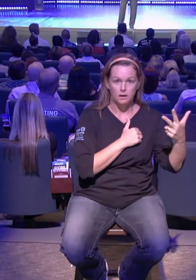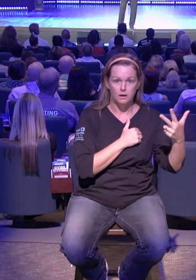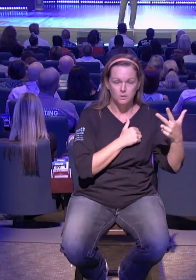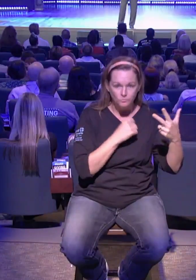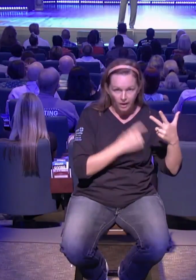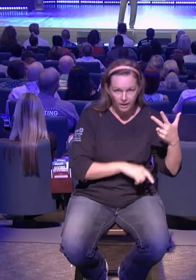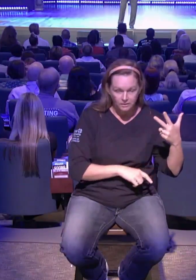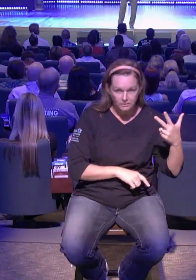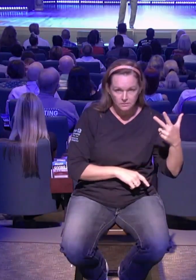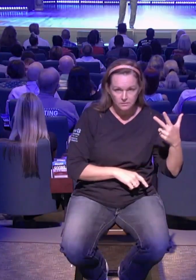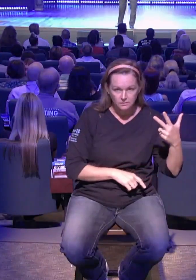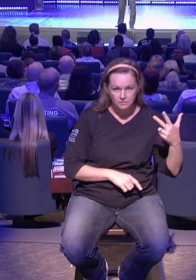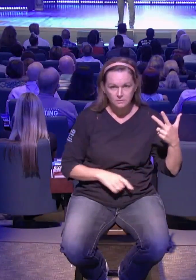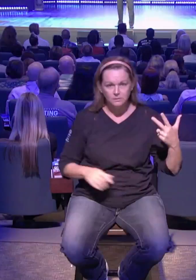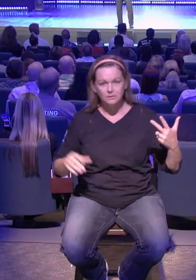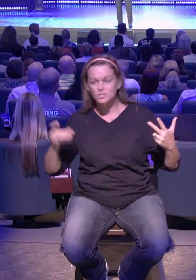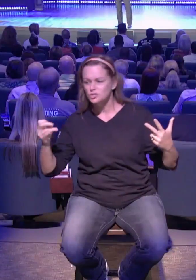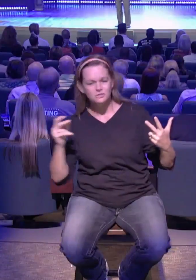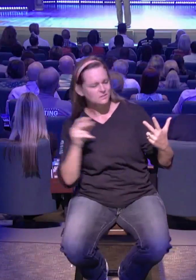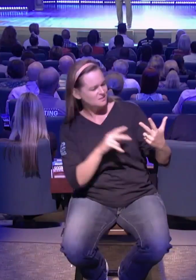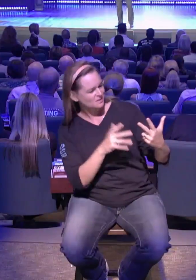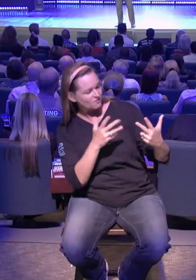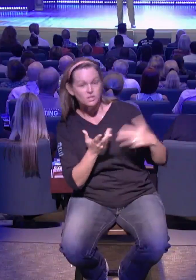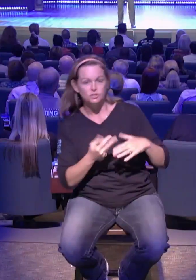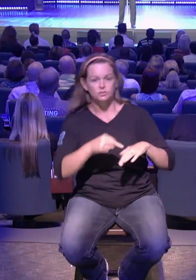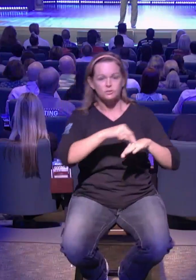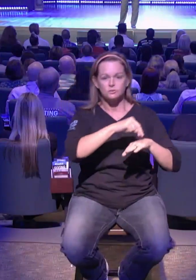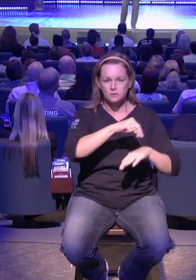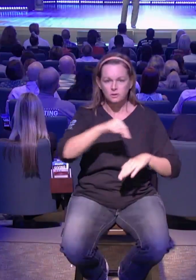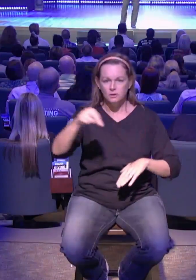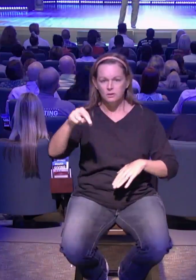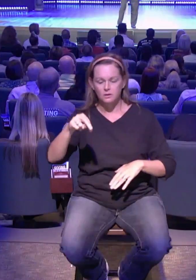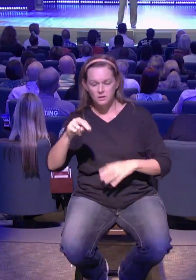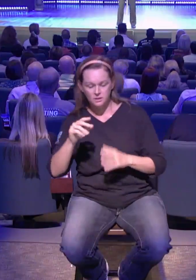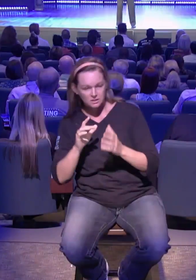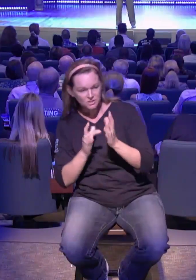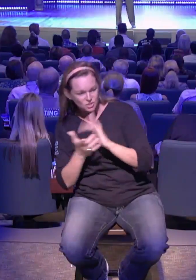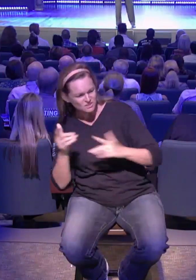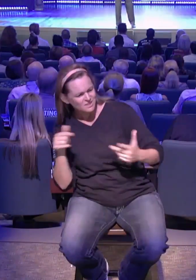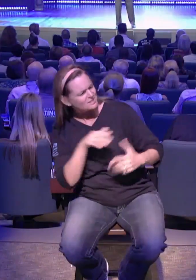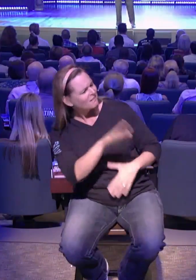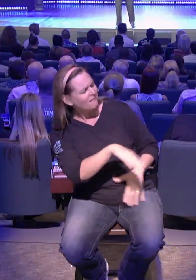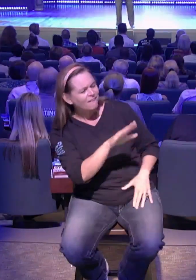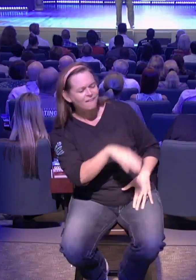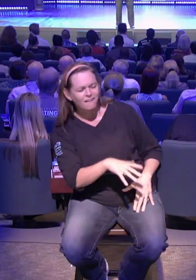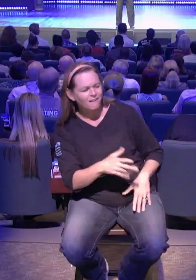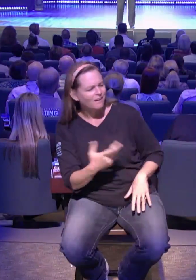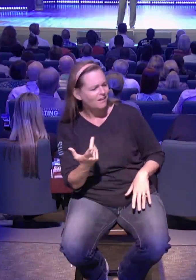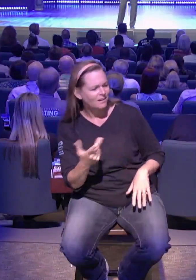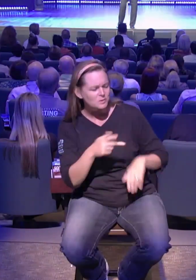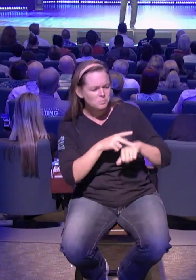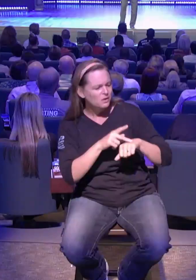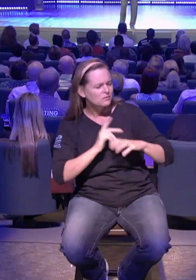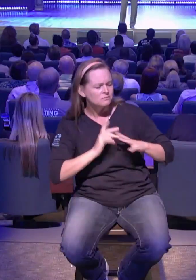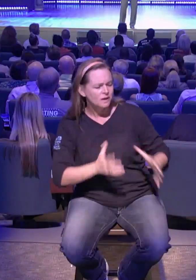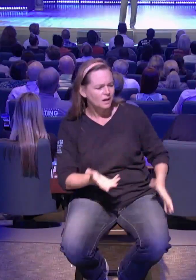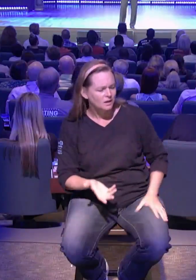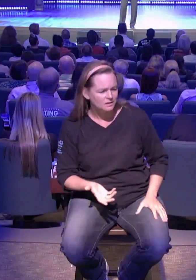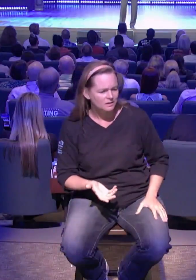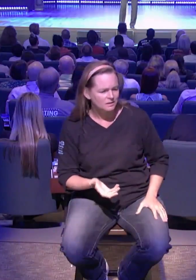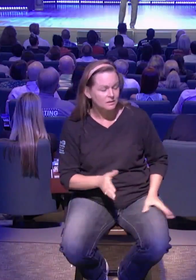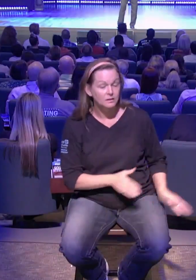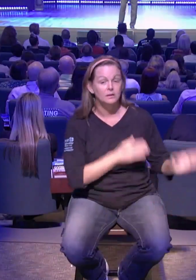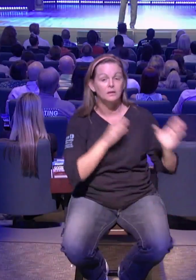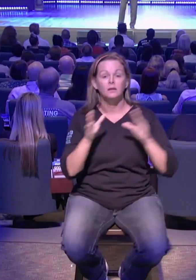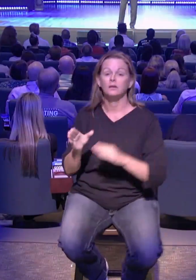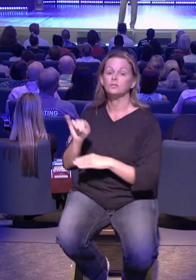then Jesus restored him after the resurrection. Jesus spent 40 days with his disciples before he ascended back into heaven. Now,